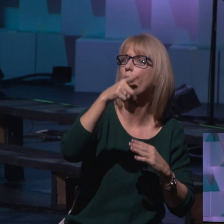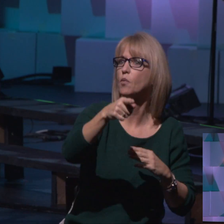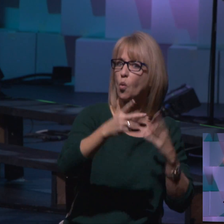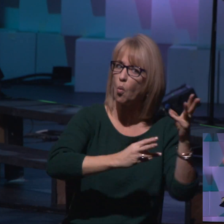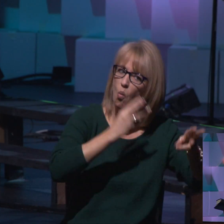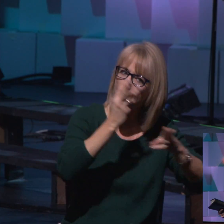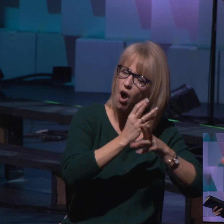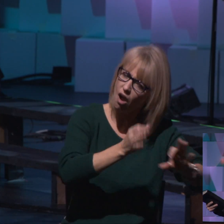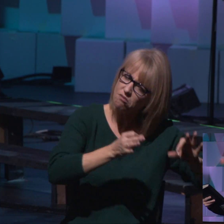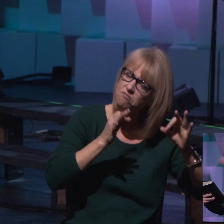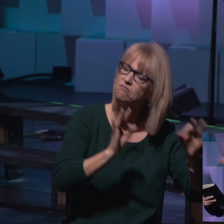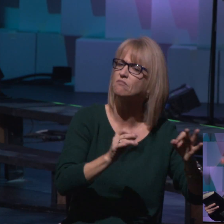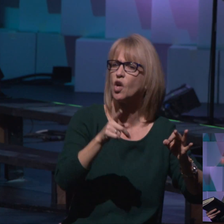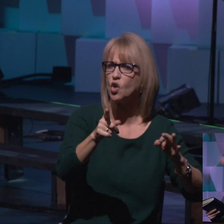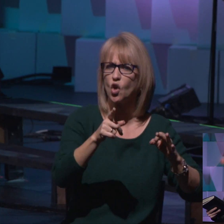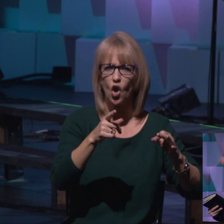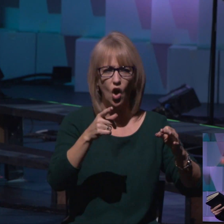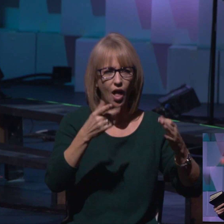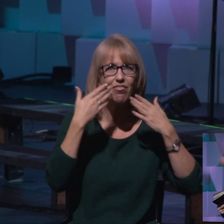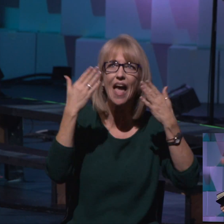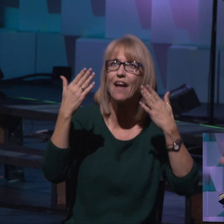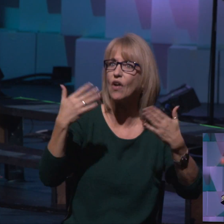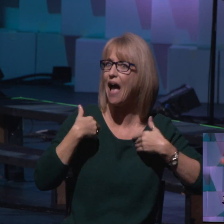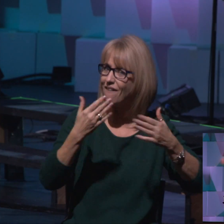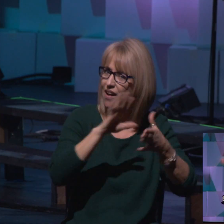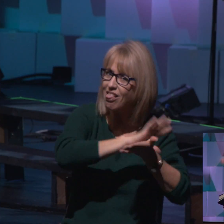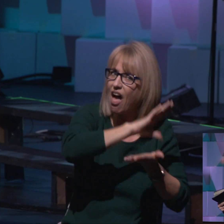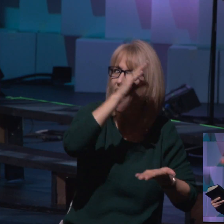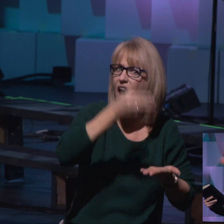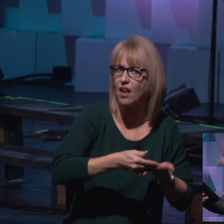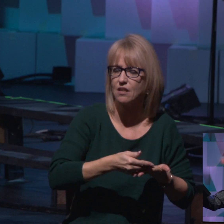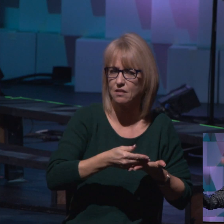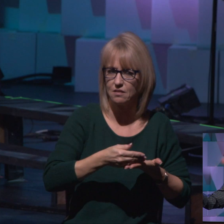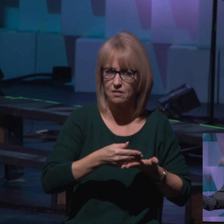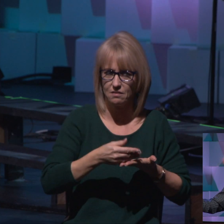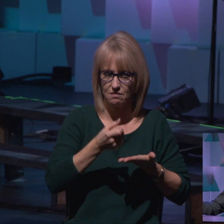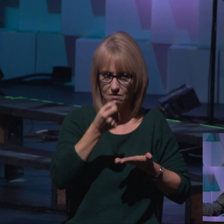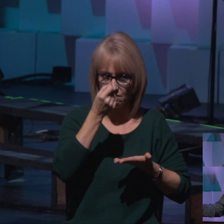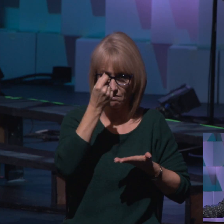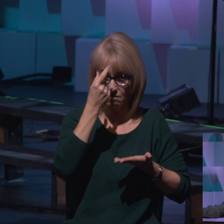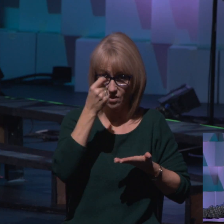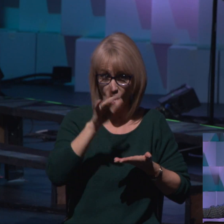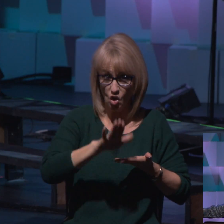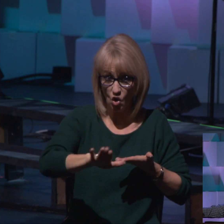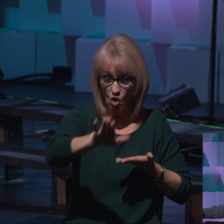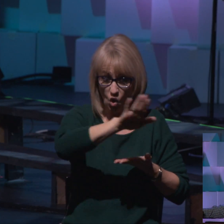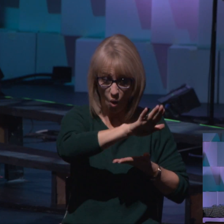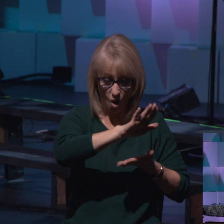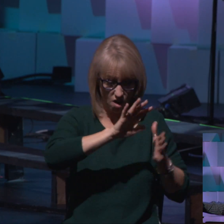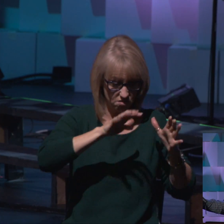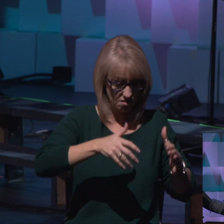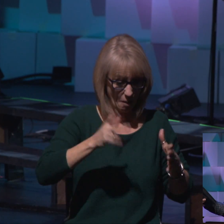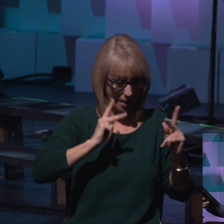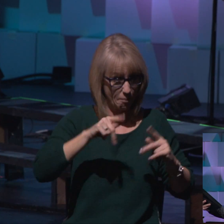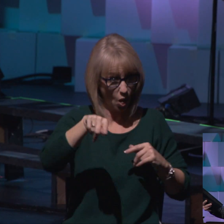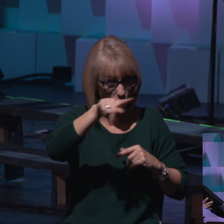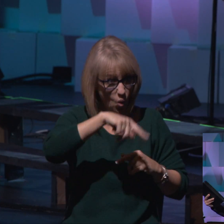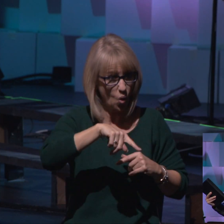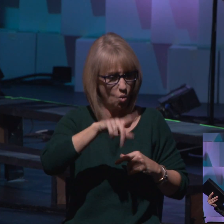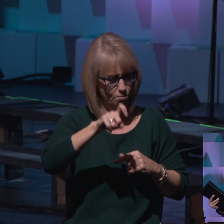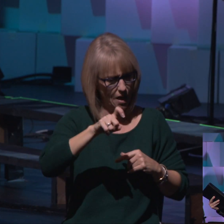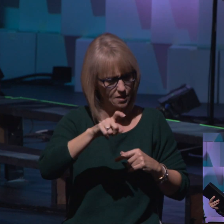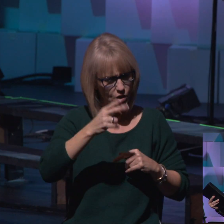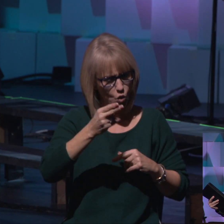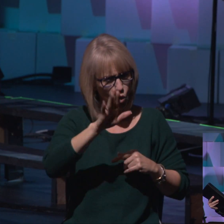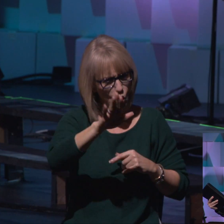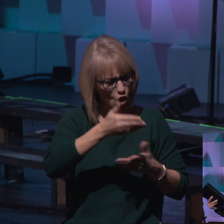concerned. And you've got so many things you can be so grateful for. Can I just ask you to take all of that stuff, all the stuff that God has provided for you, the mind that